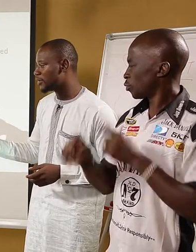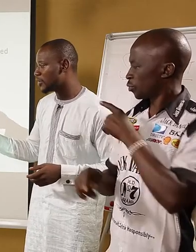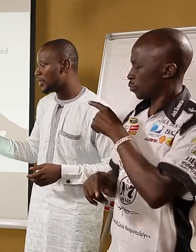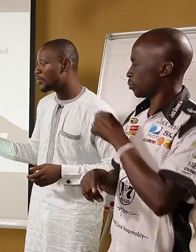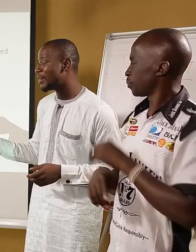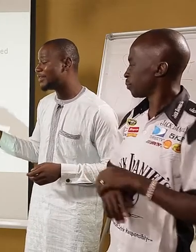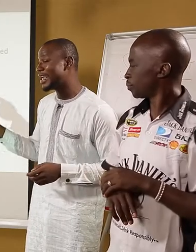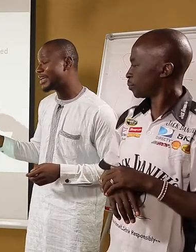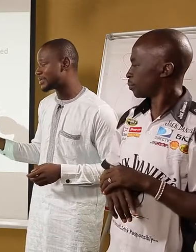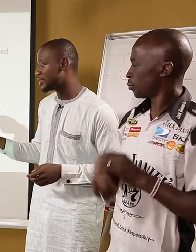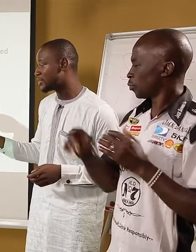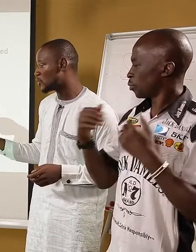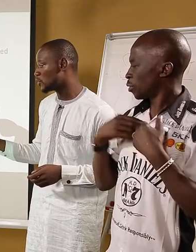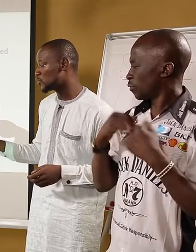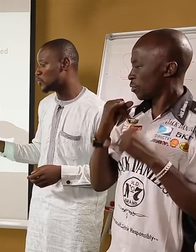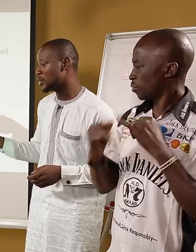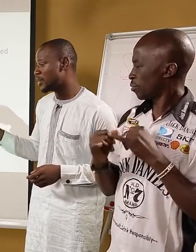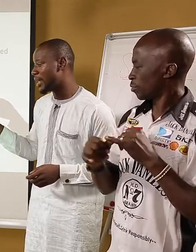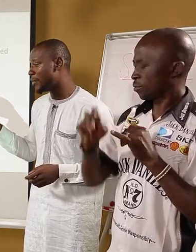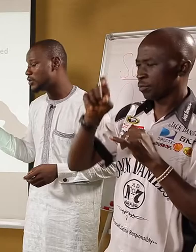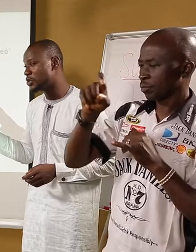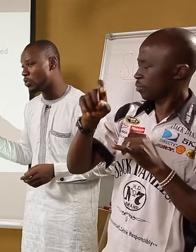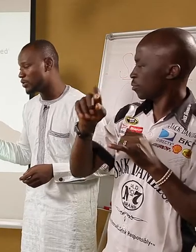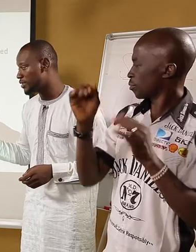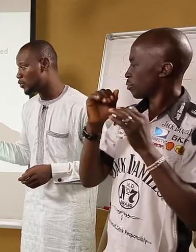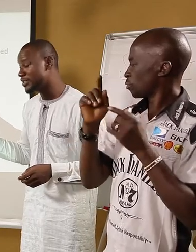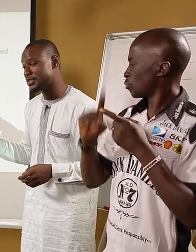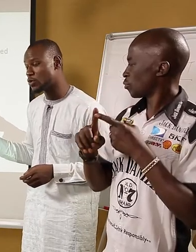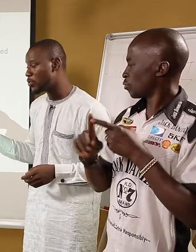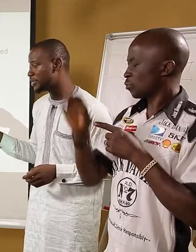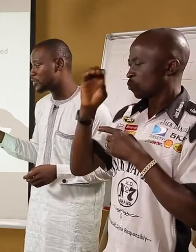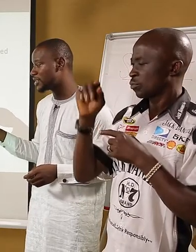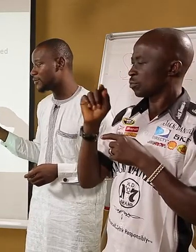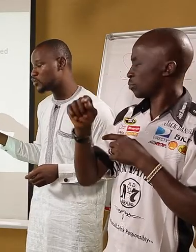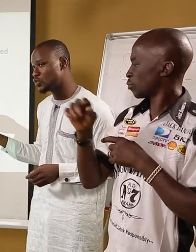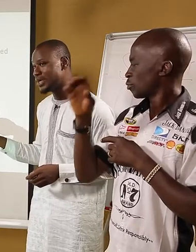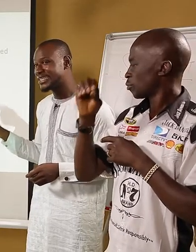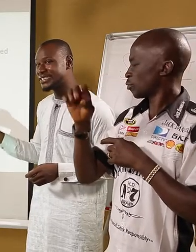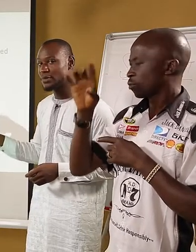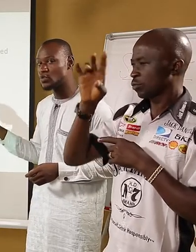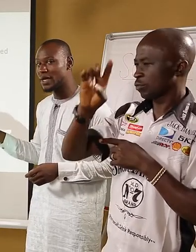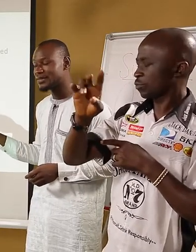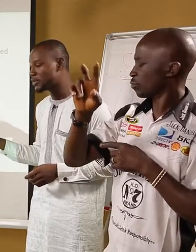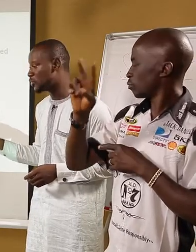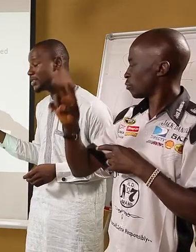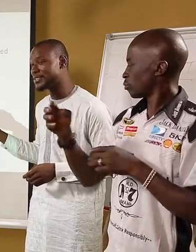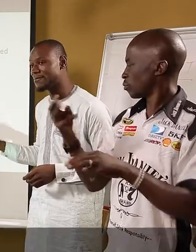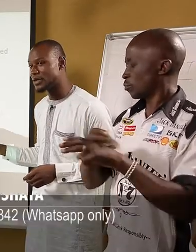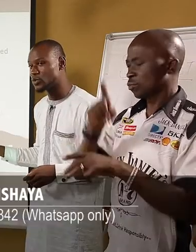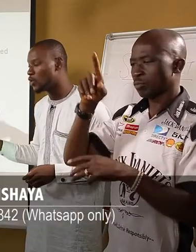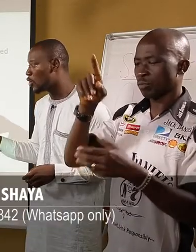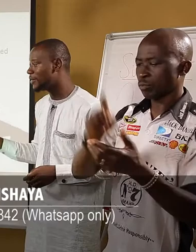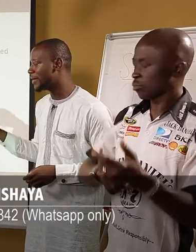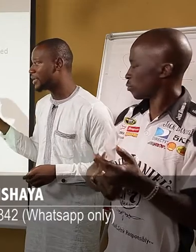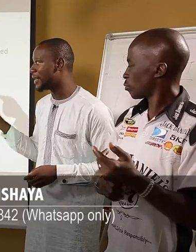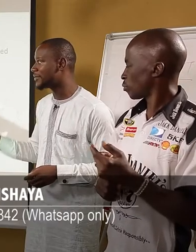proportion method, we end up having x is equals to the amount in moles, which is 0.072, times 1,000, which is the